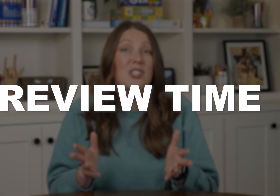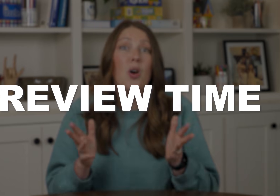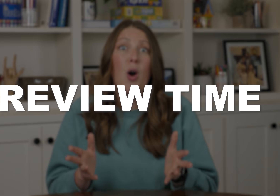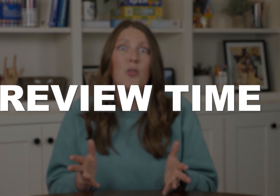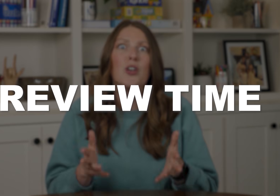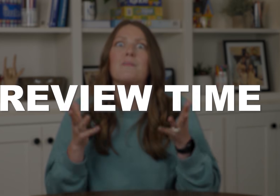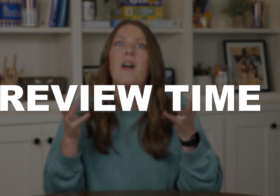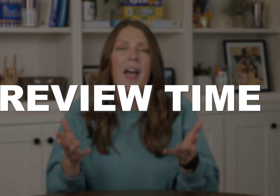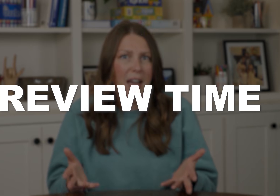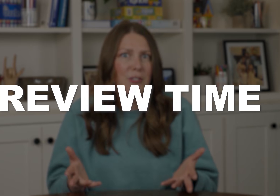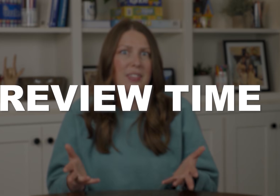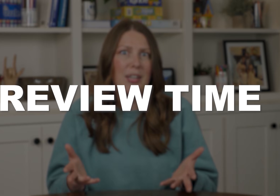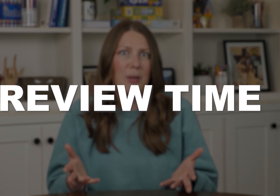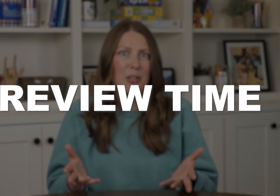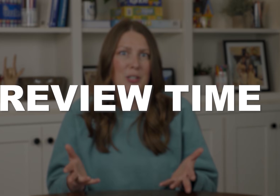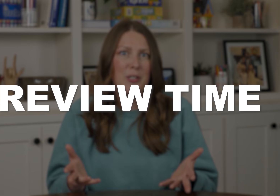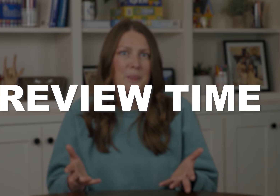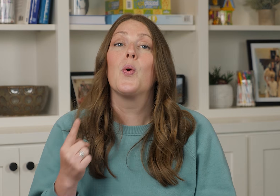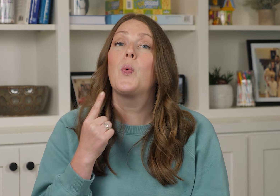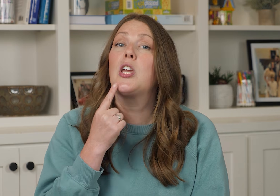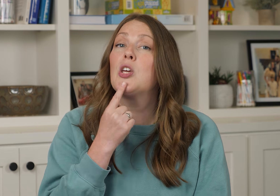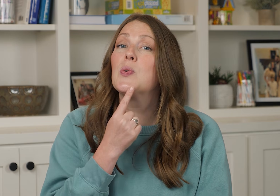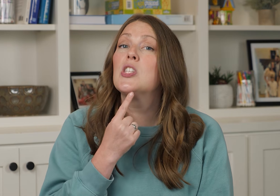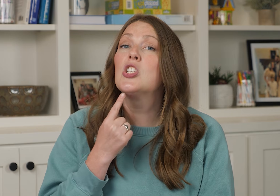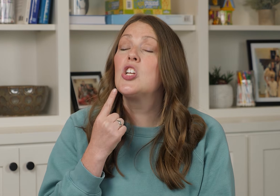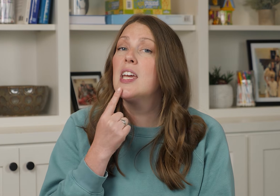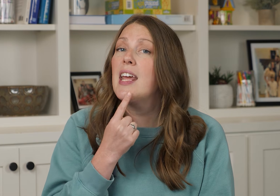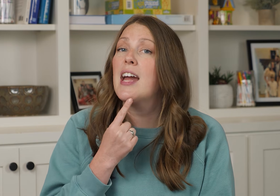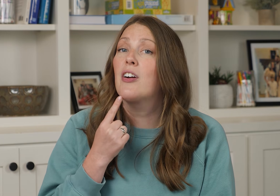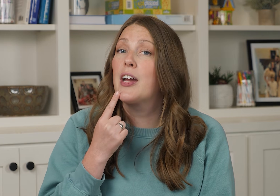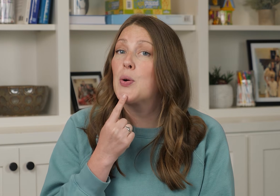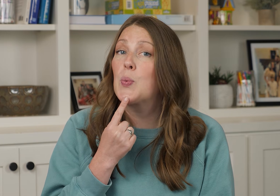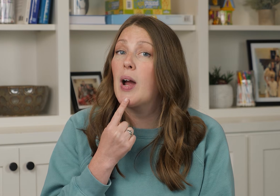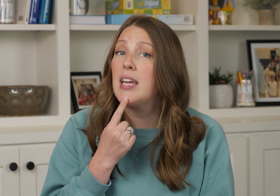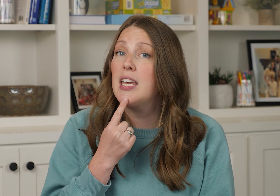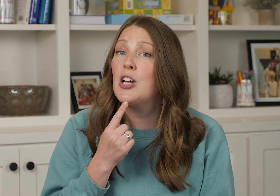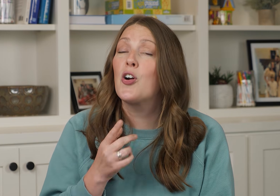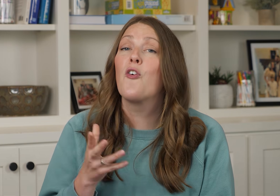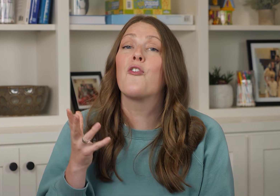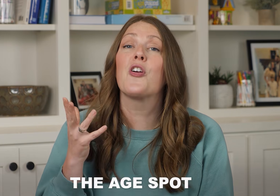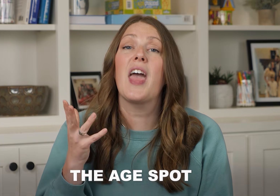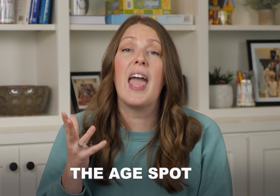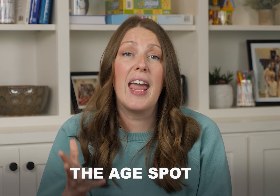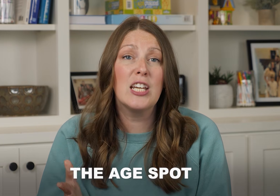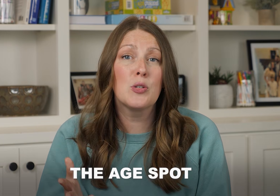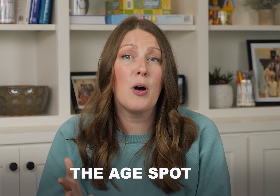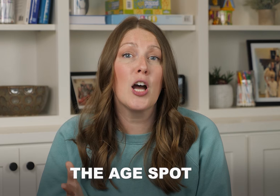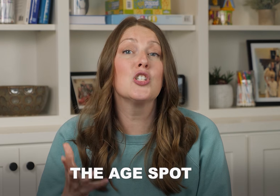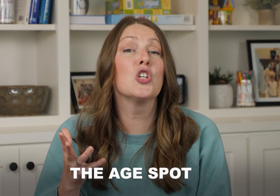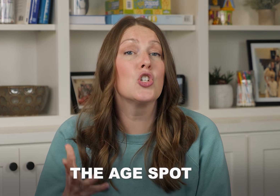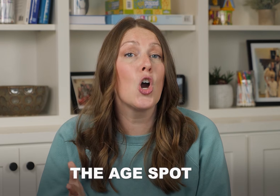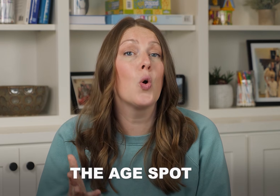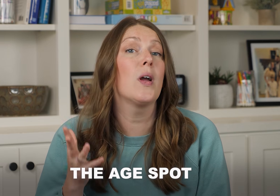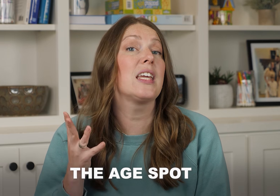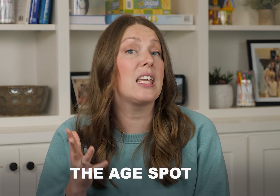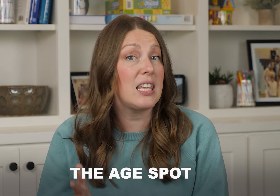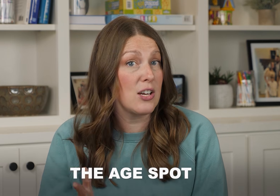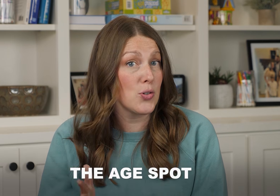go over everything we learned. We use the chin area right here for the age spot to show years